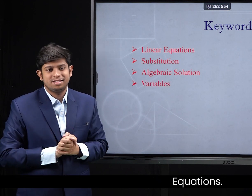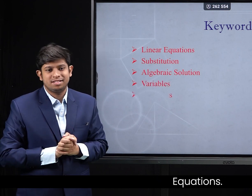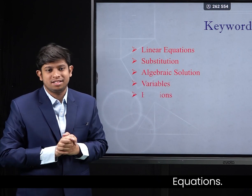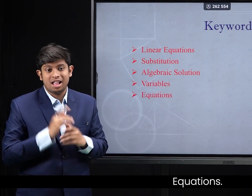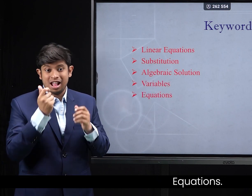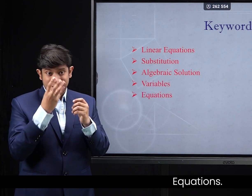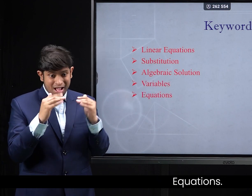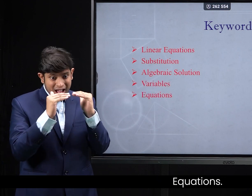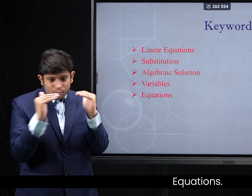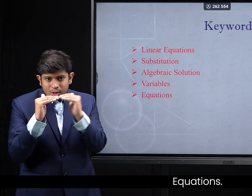equations.